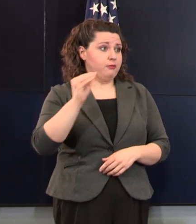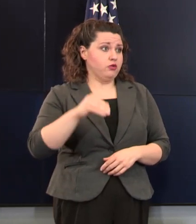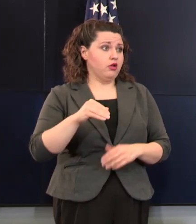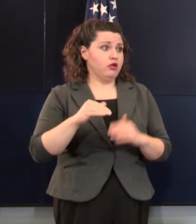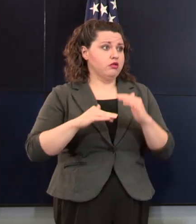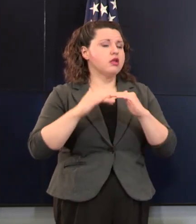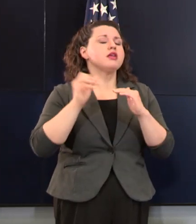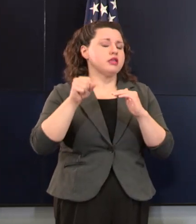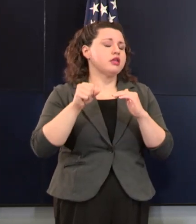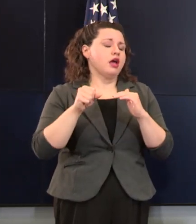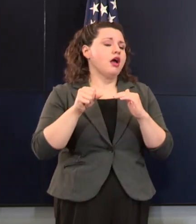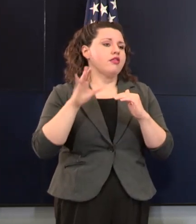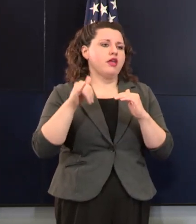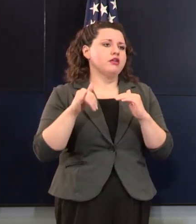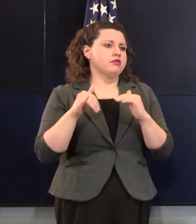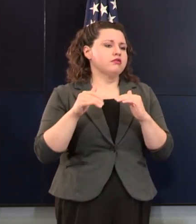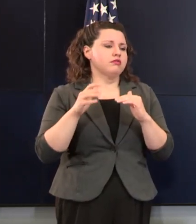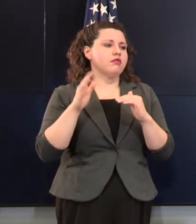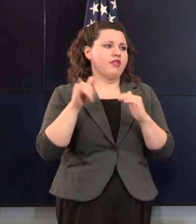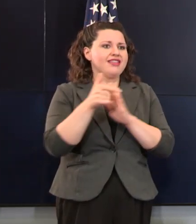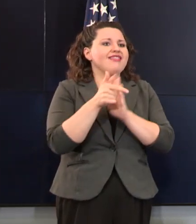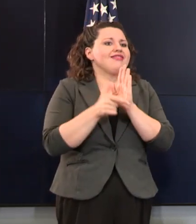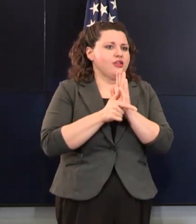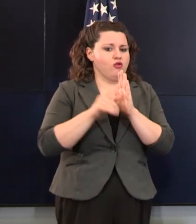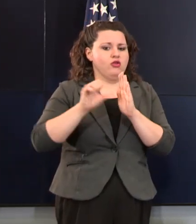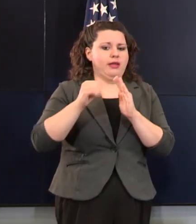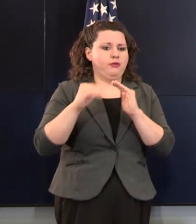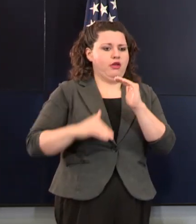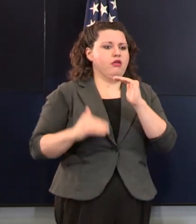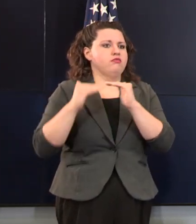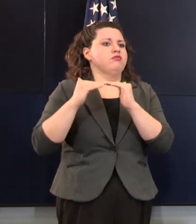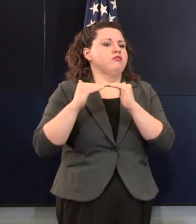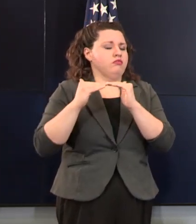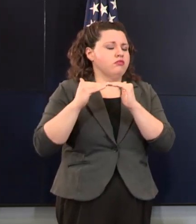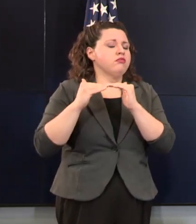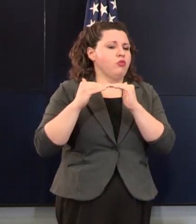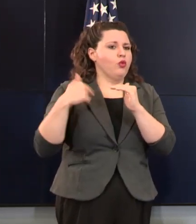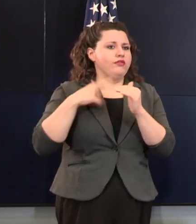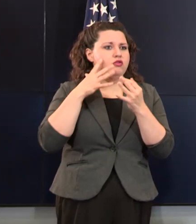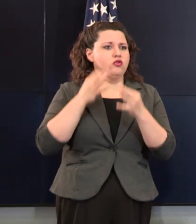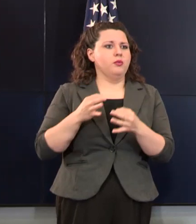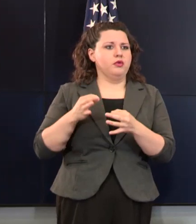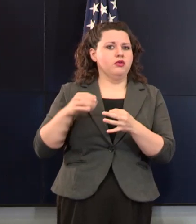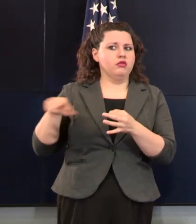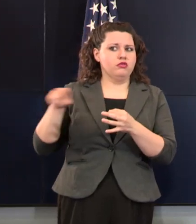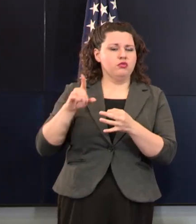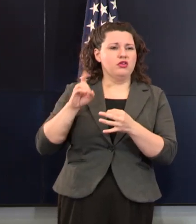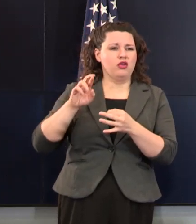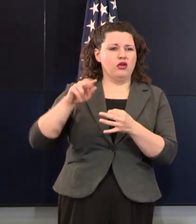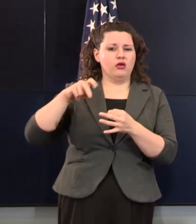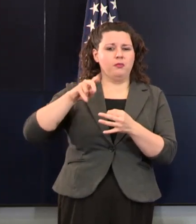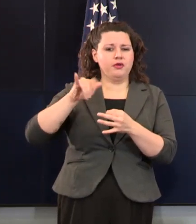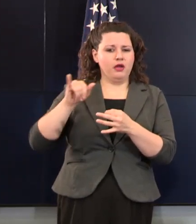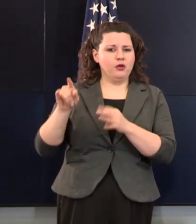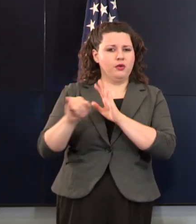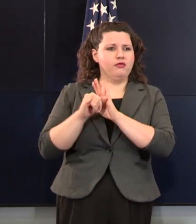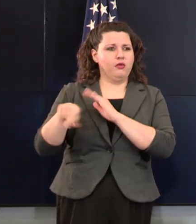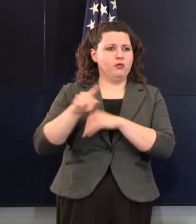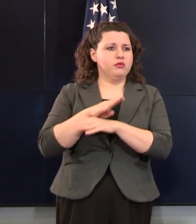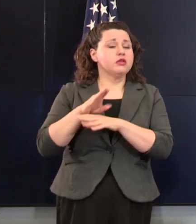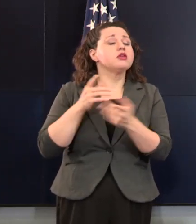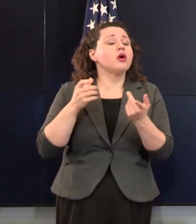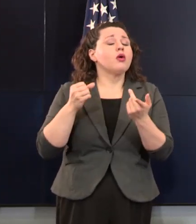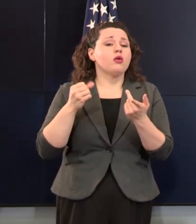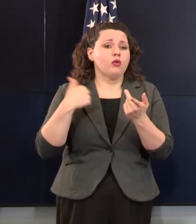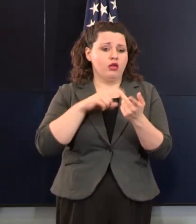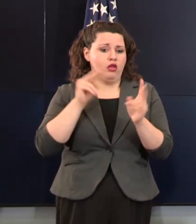are those thresholds? Yeah, that's been the legal threshold that we've determined working with Dr. Padati to identify those businesses. And so we'll be taking a